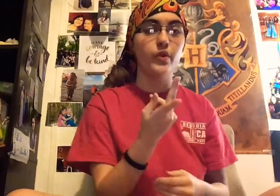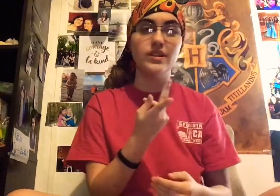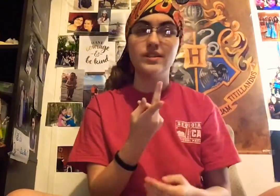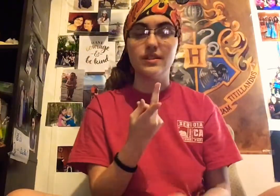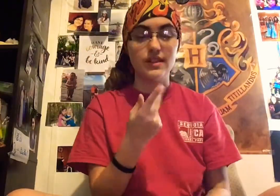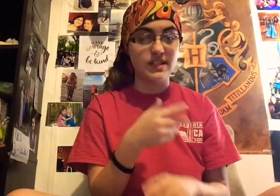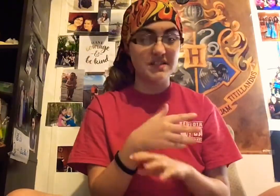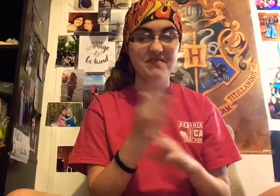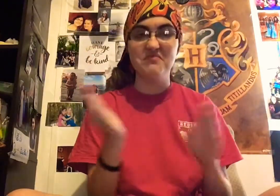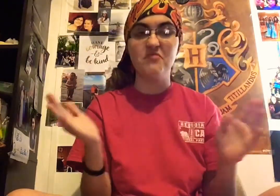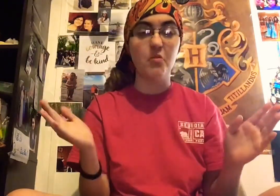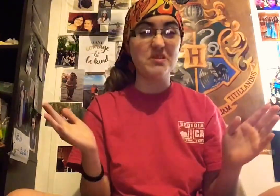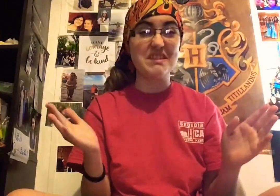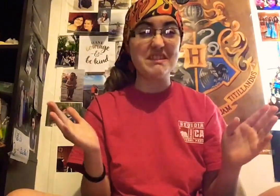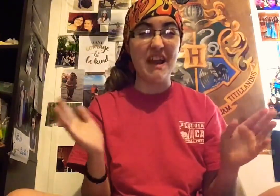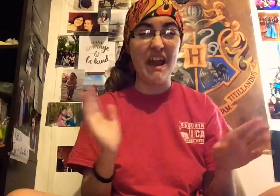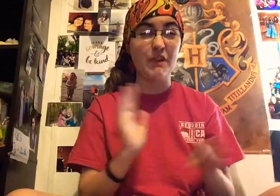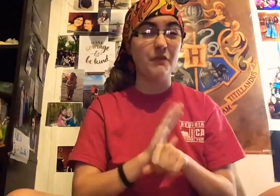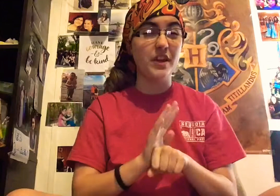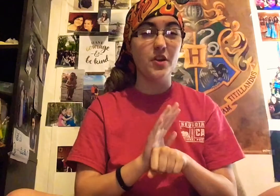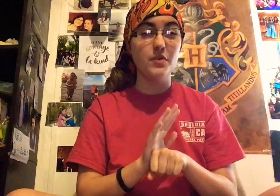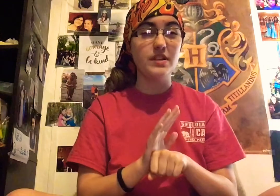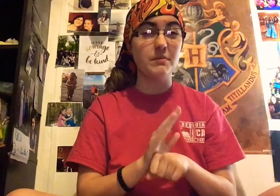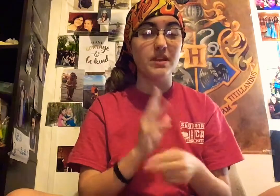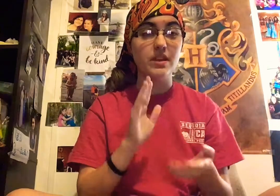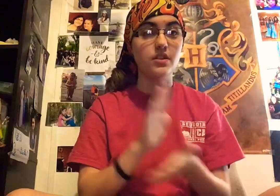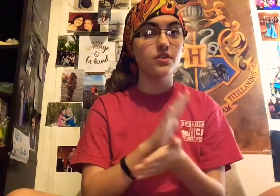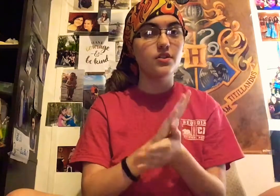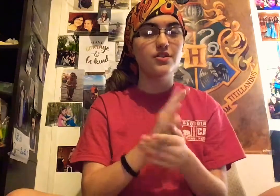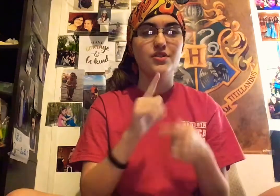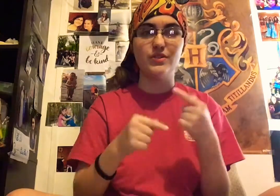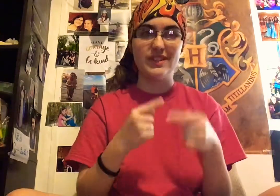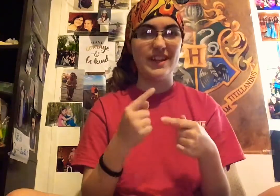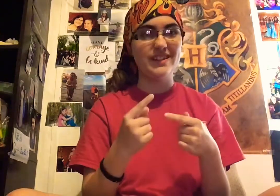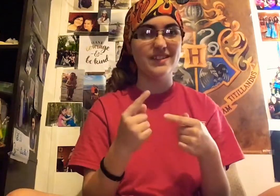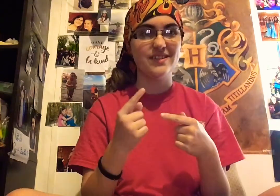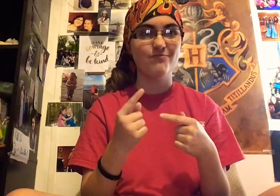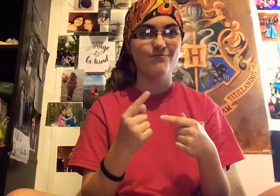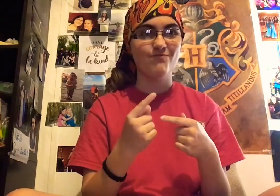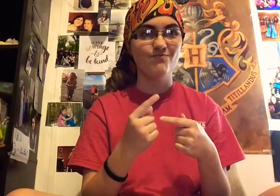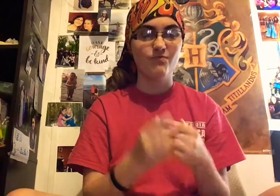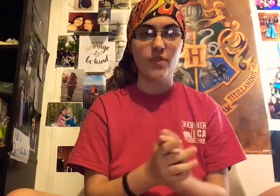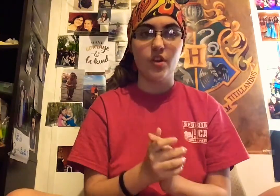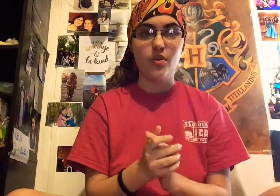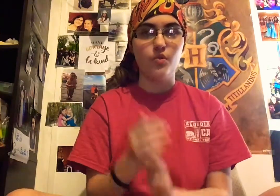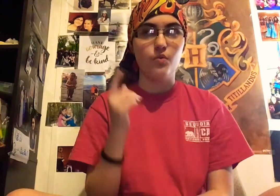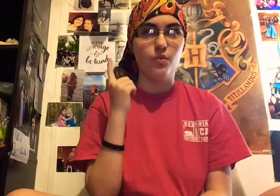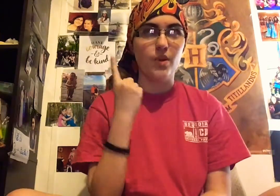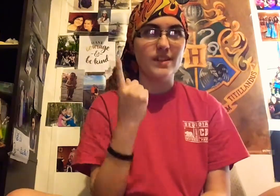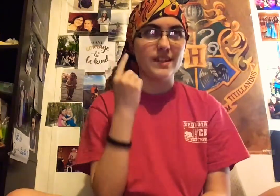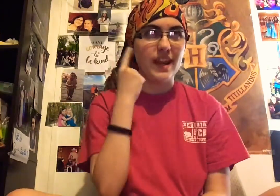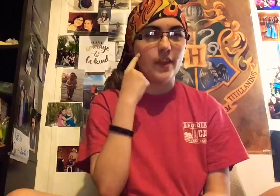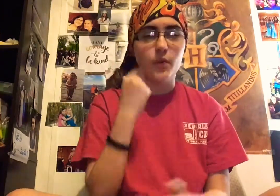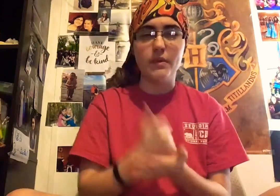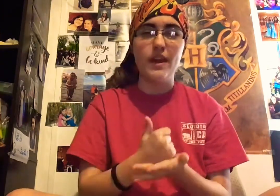going, almost this entire video is going to be school signs. Ones that I thought would be